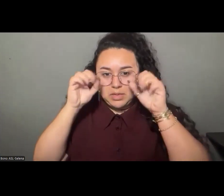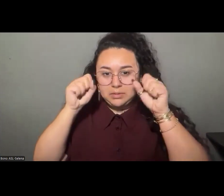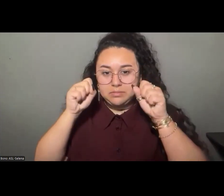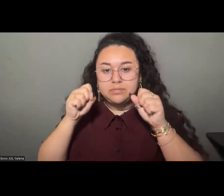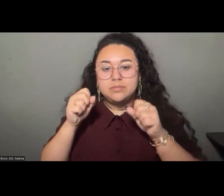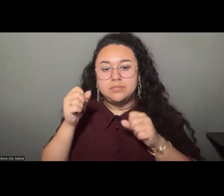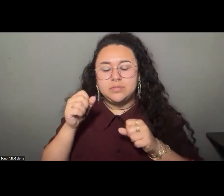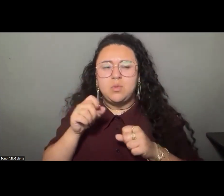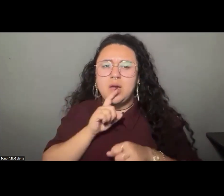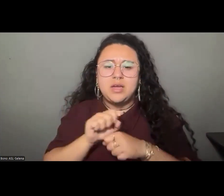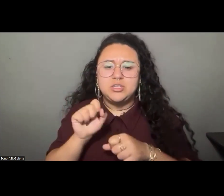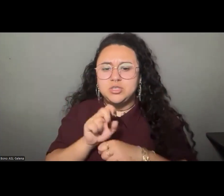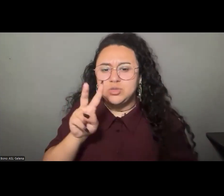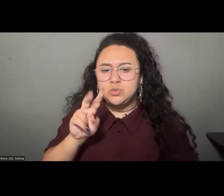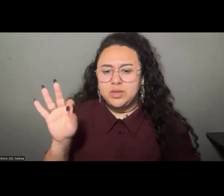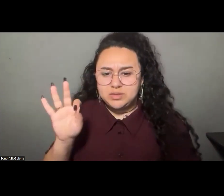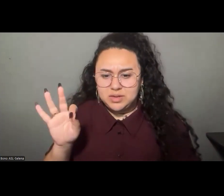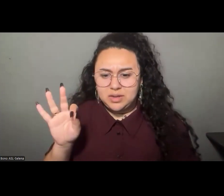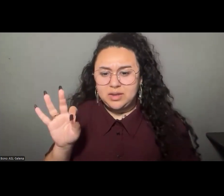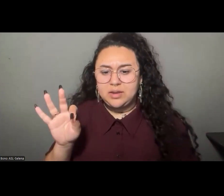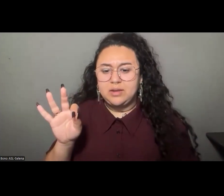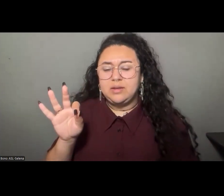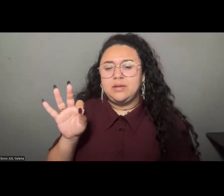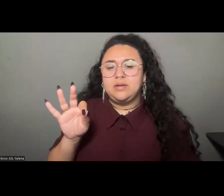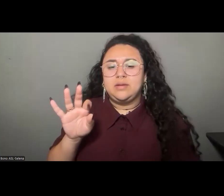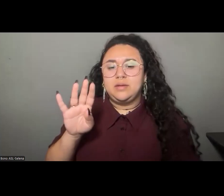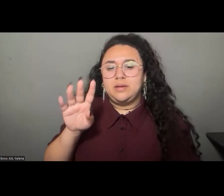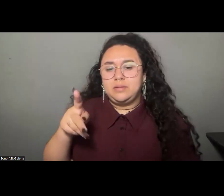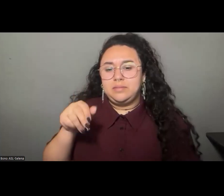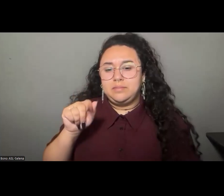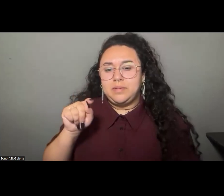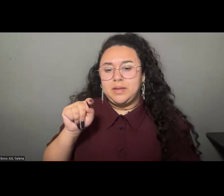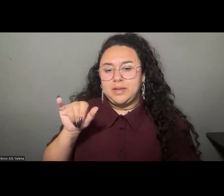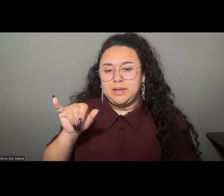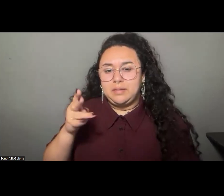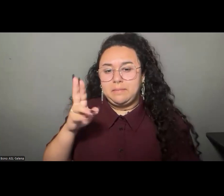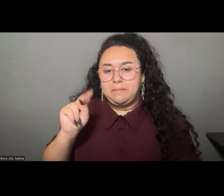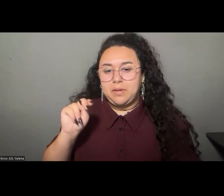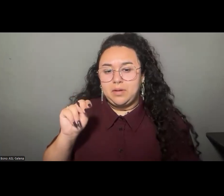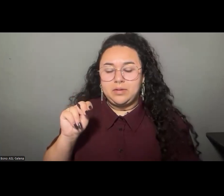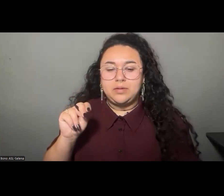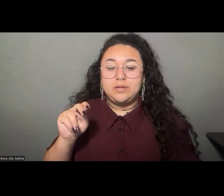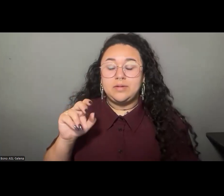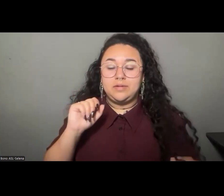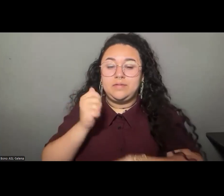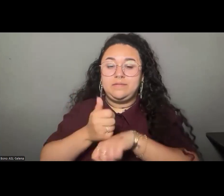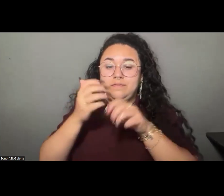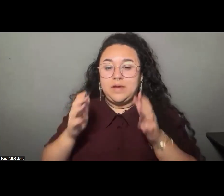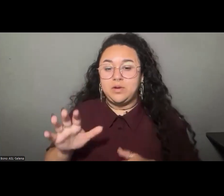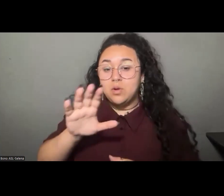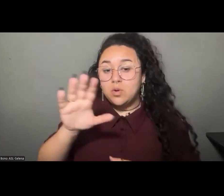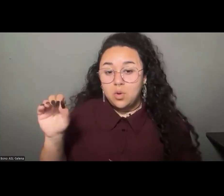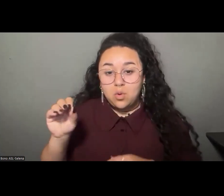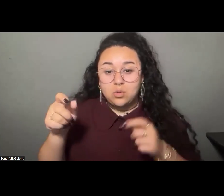was 2009. Um, but Patty Byrne, the founder and co-director of Sins, had said, okay, so